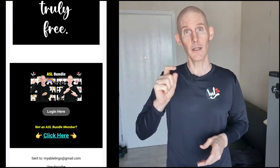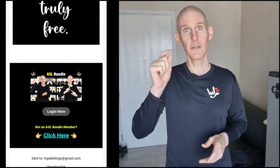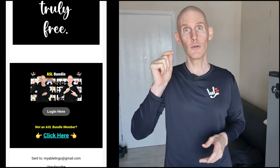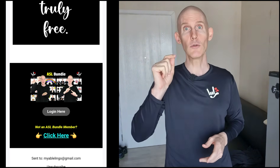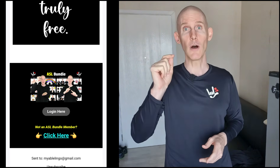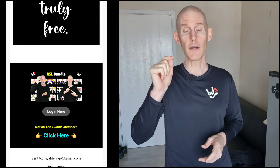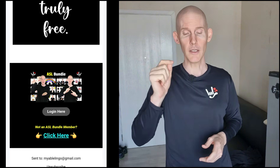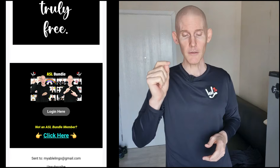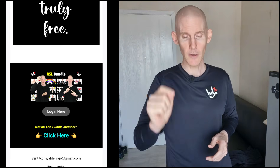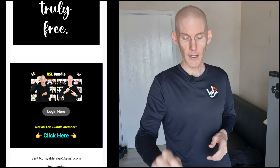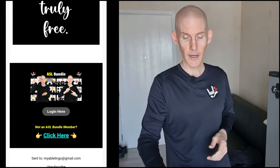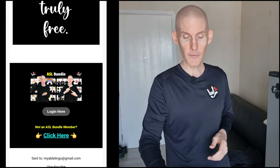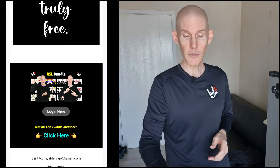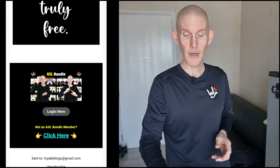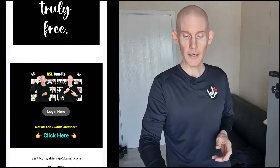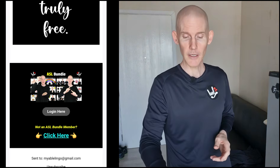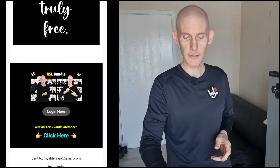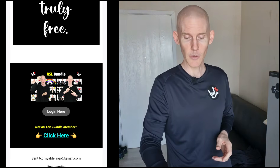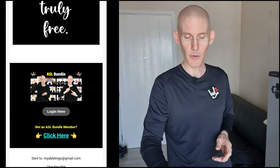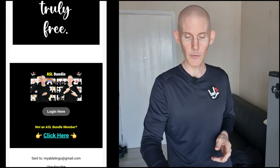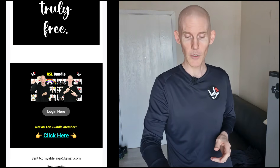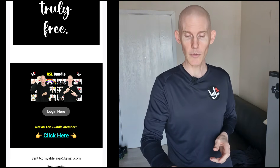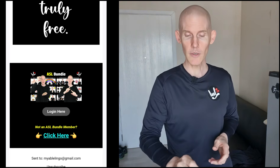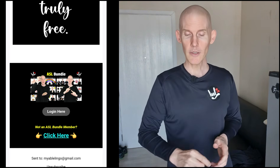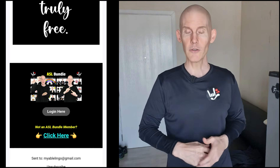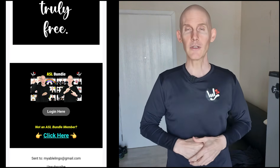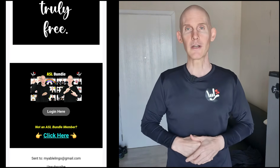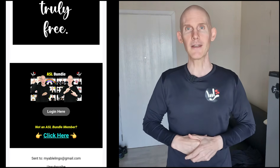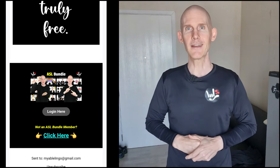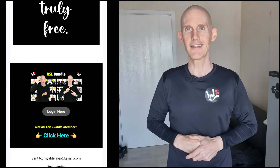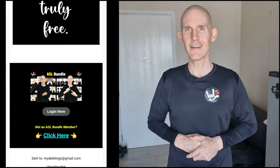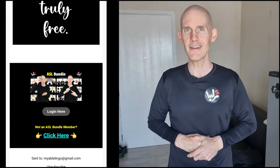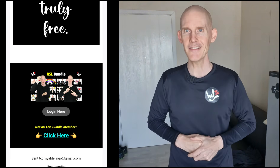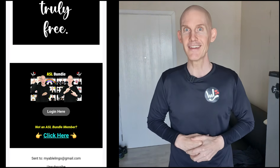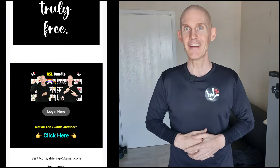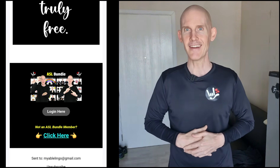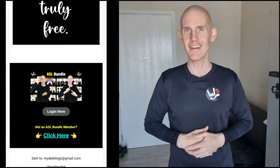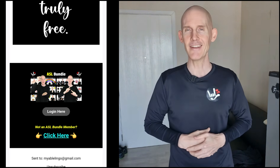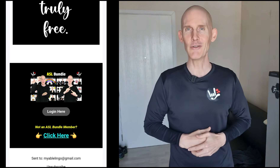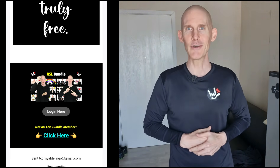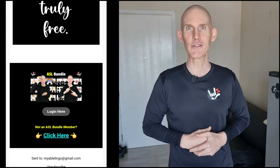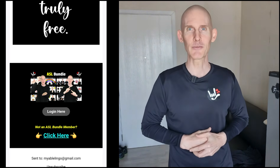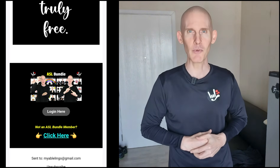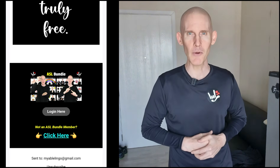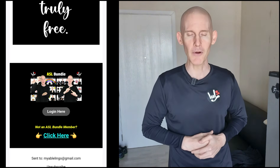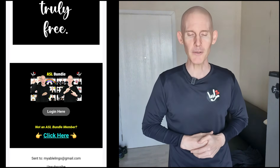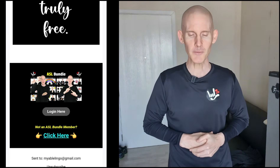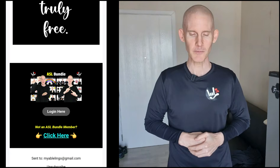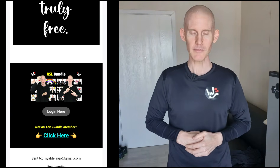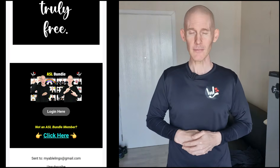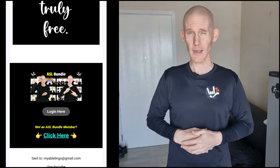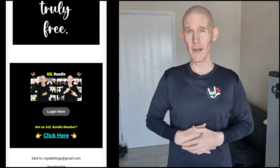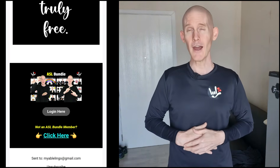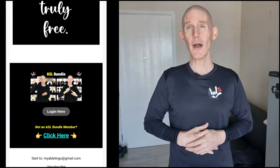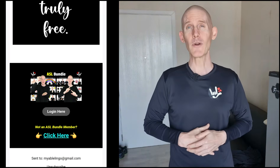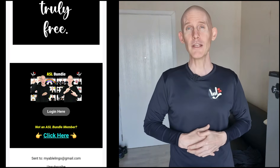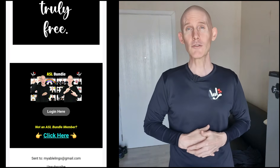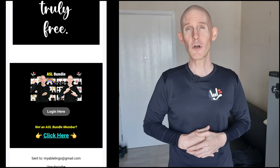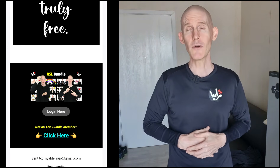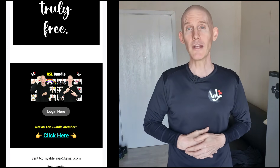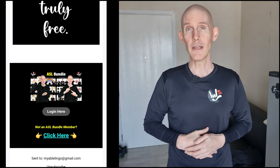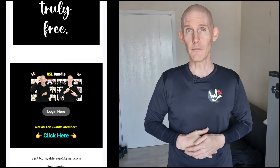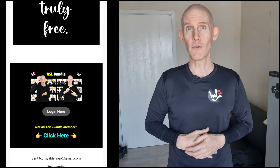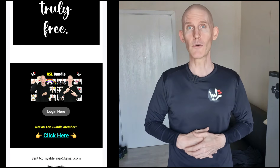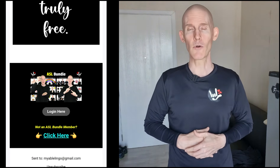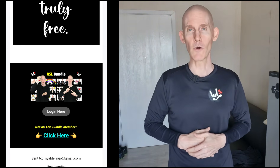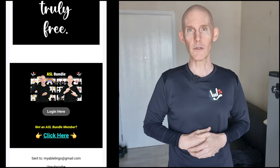can click to log in. And if you're not an ASL Bundle member, you can click there, and you can explore our